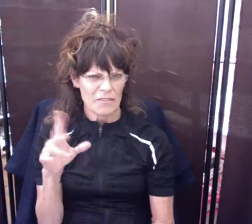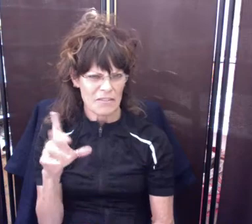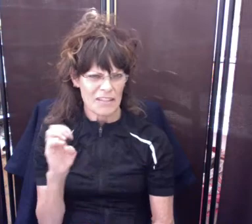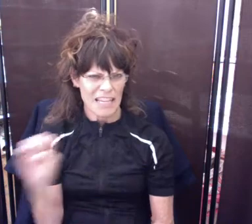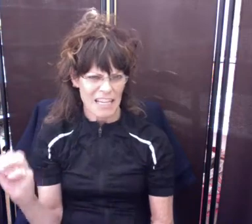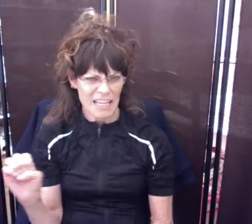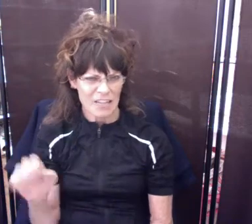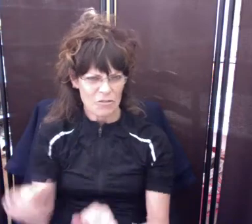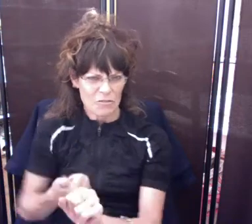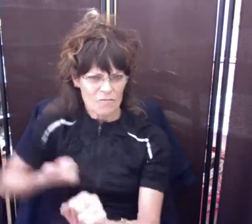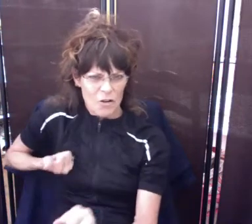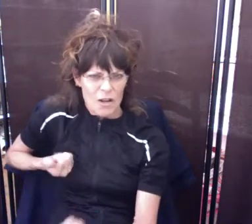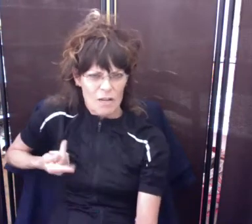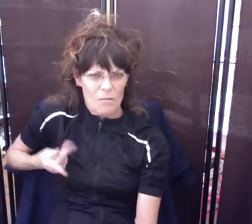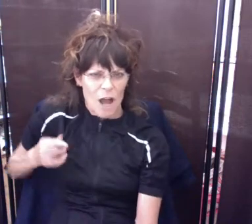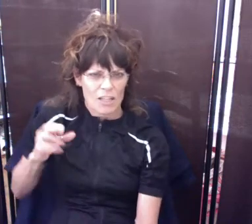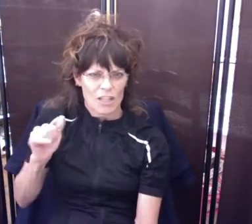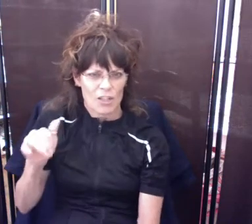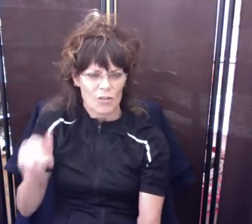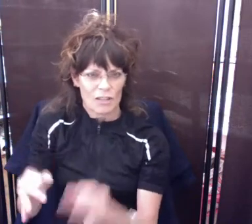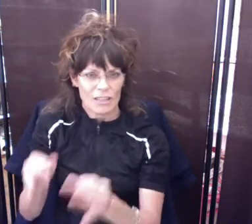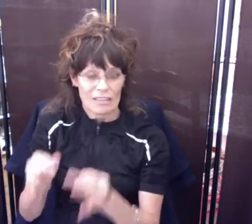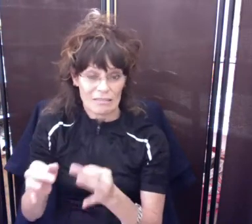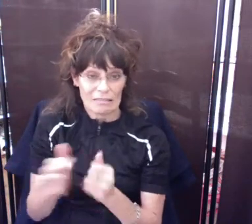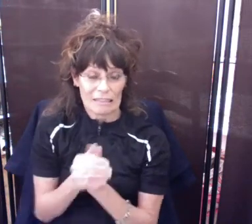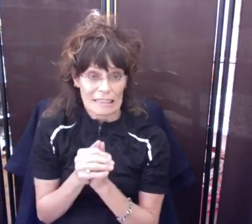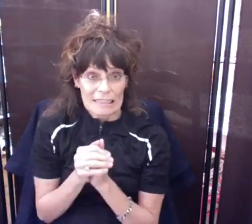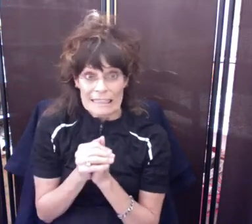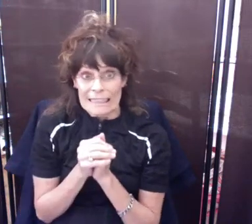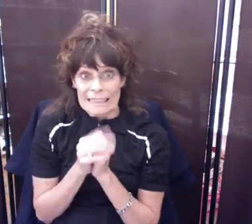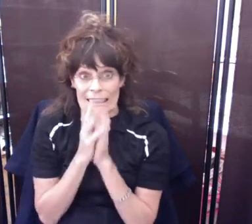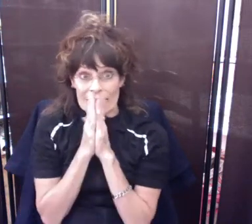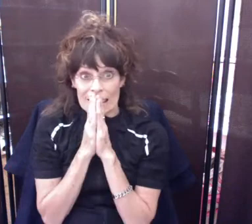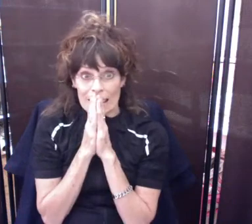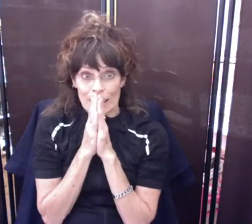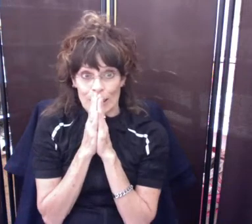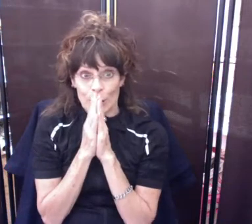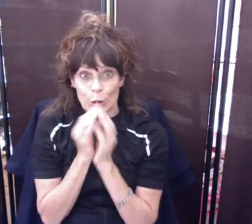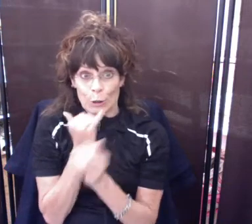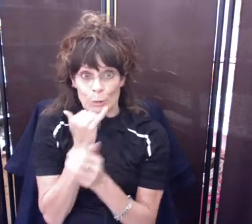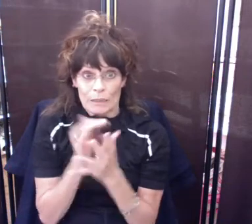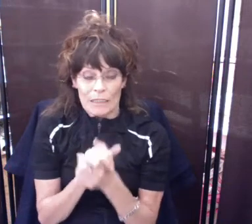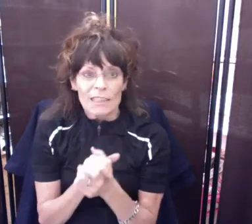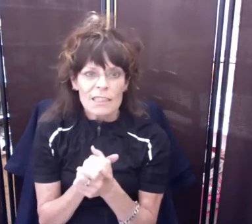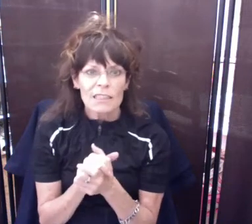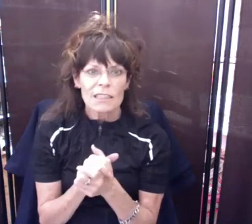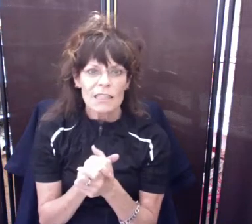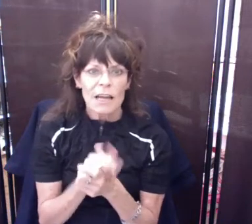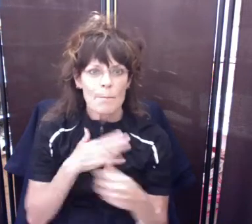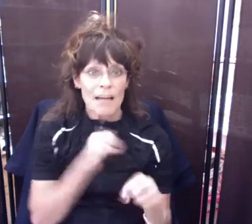because I had spent some time in Florida, not real well. And I had lost my job because there was a downturn